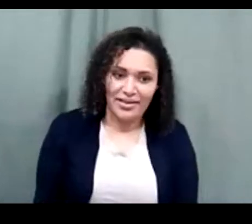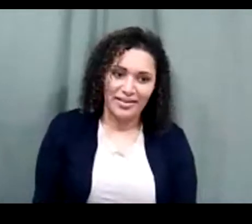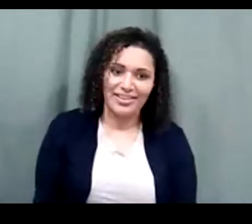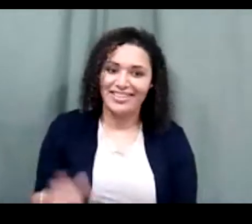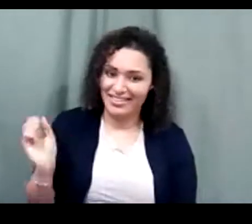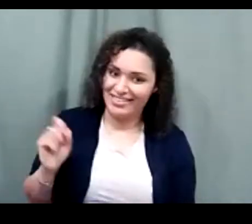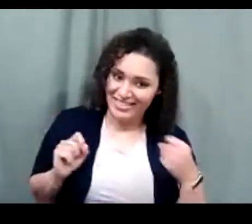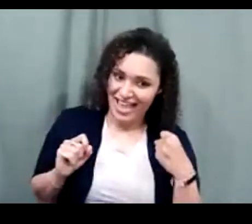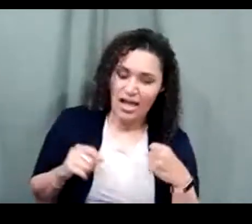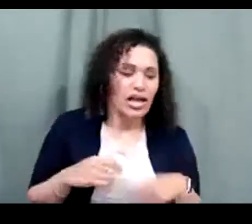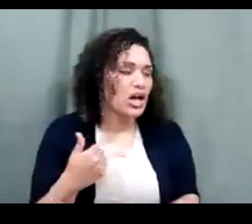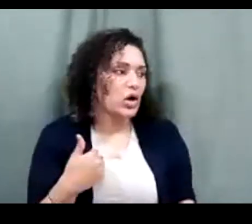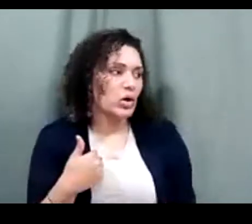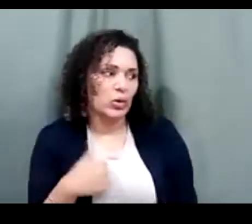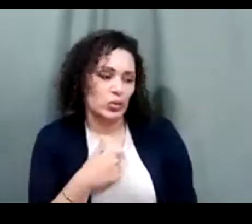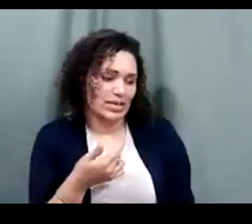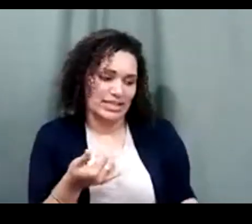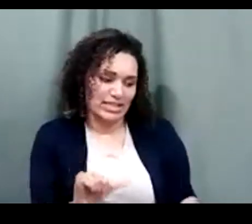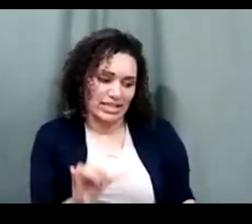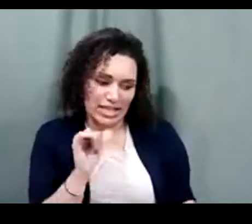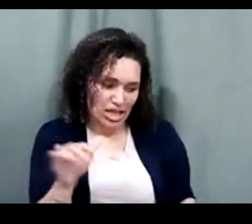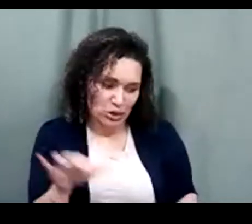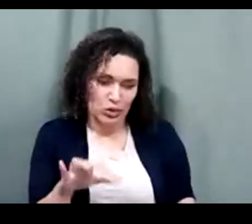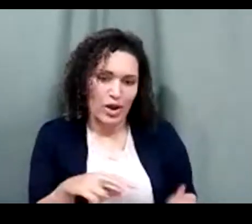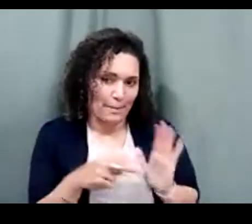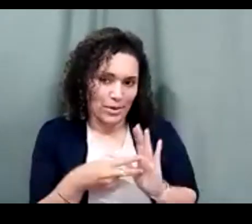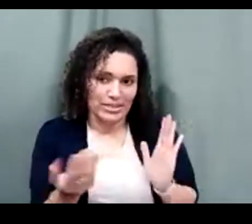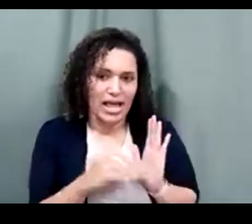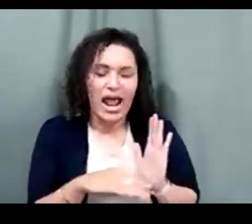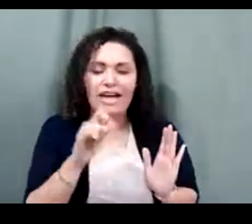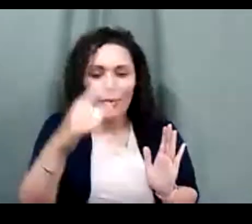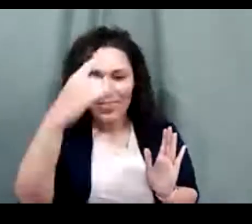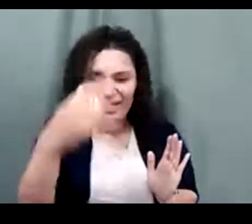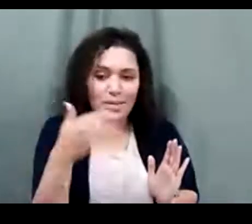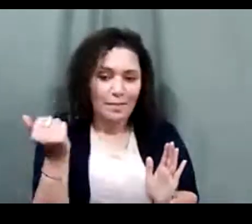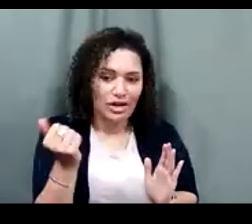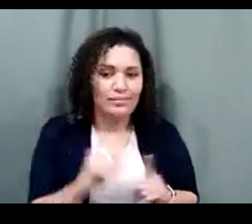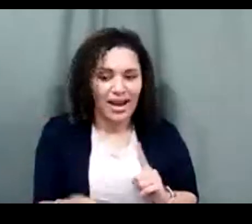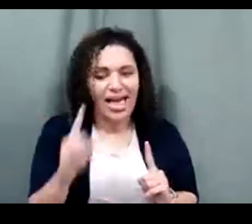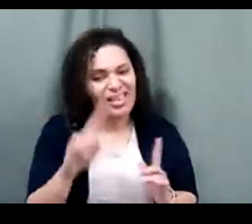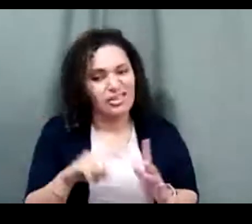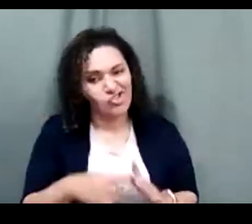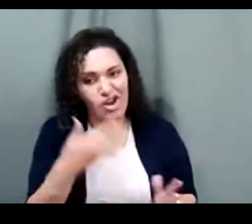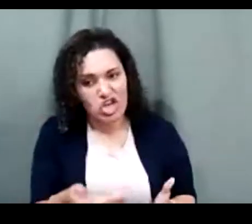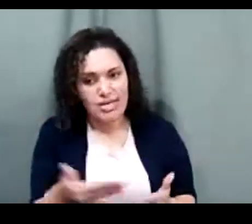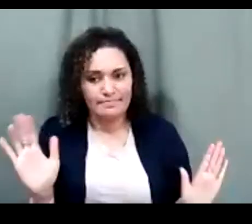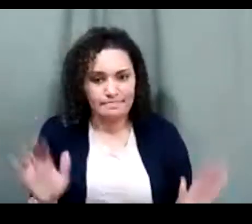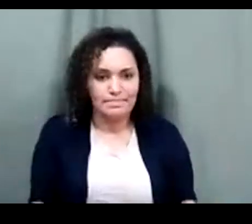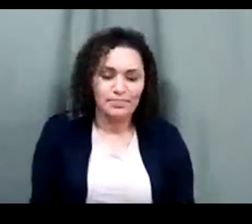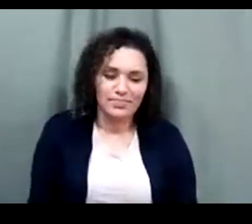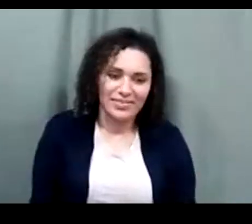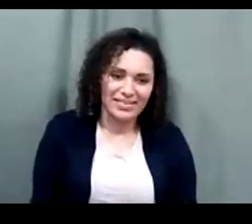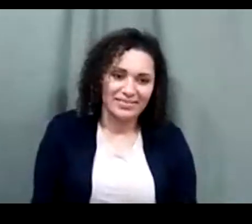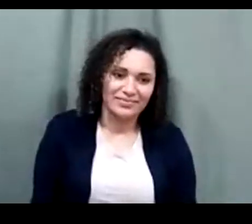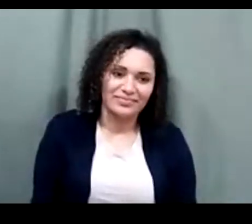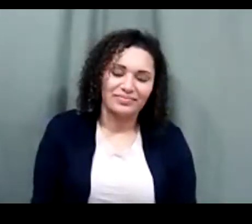we still didn't do it again. No, not on purpose. No, I don't think it made the wine better, but the wine was good to begin with. So. Right. No, I don't think it did.